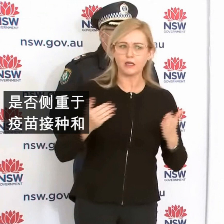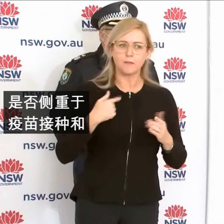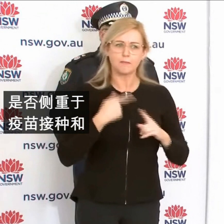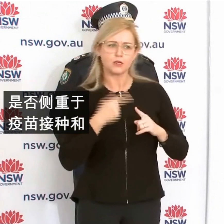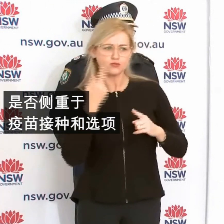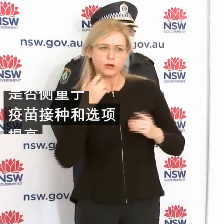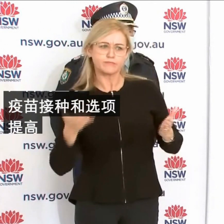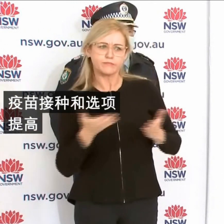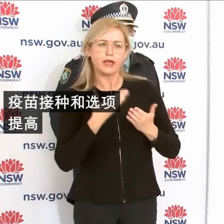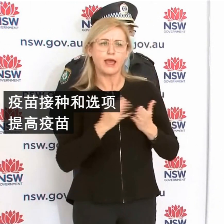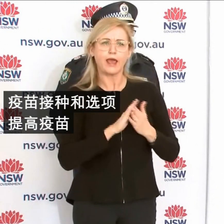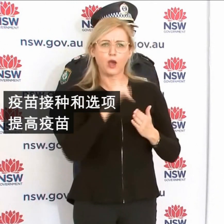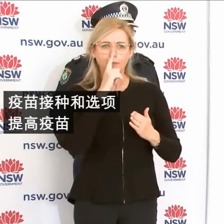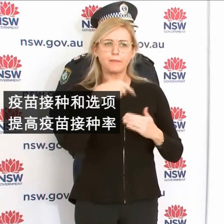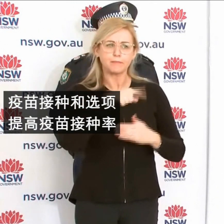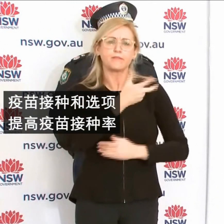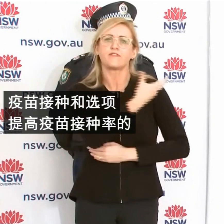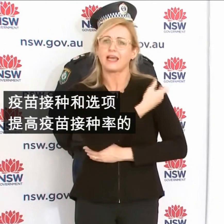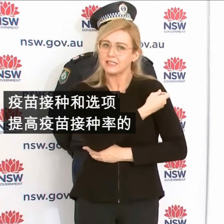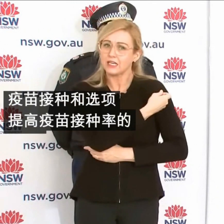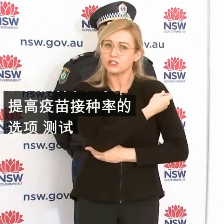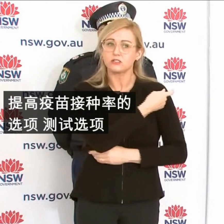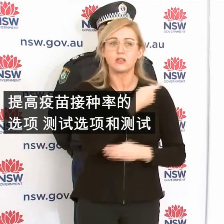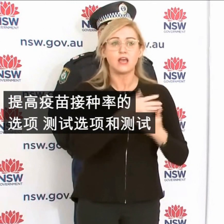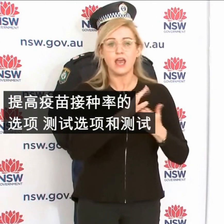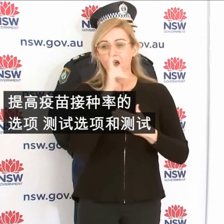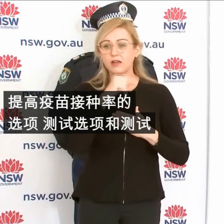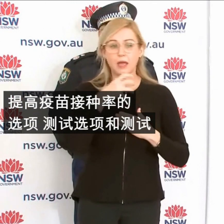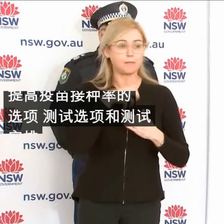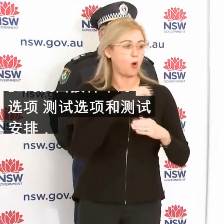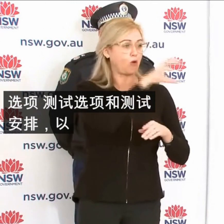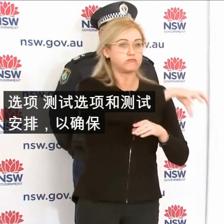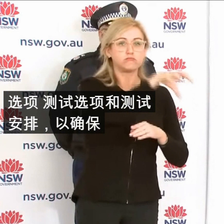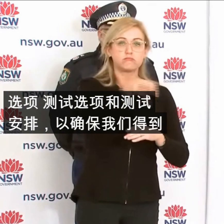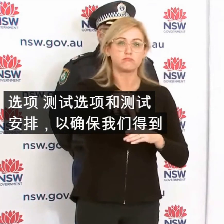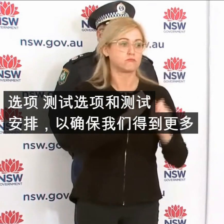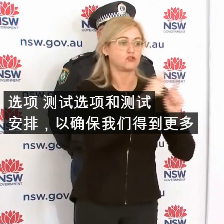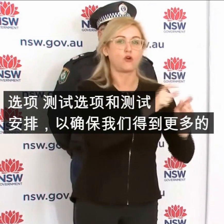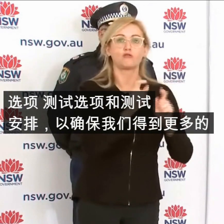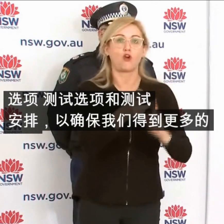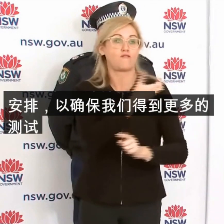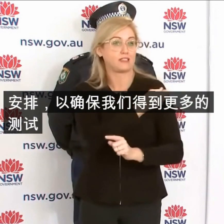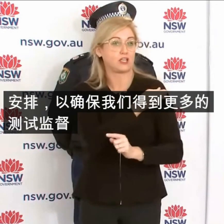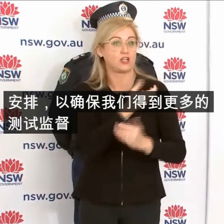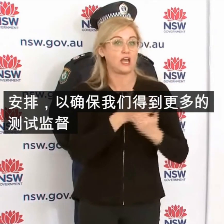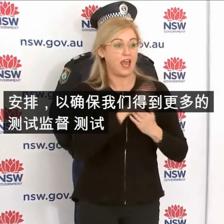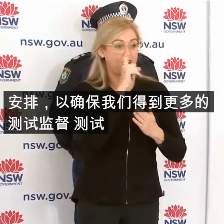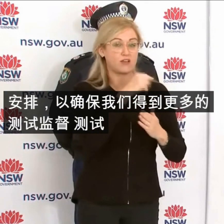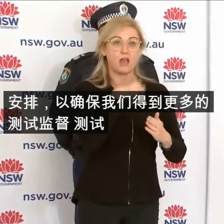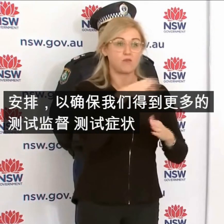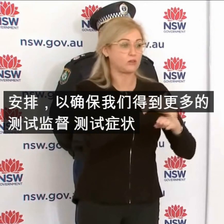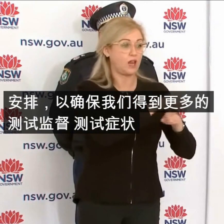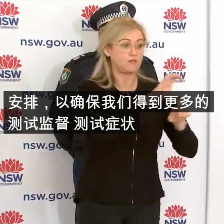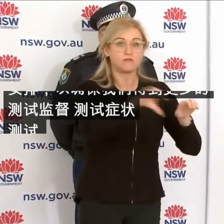and options for increasing vaccination rates, testing options and testing arrangements to ensure we get increased testing, surveillance